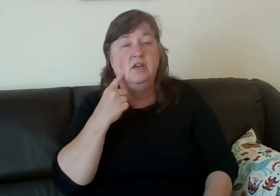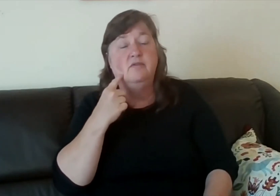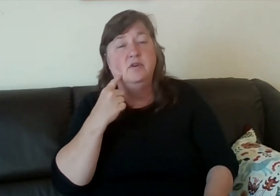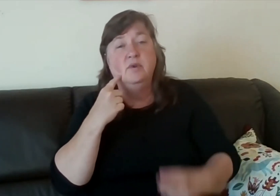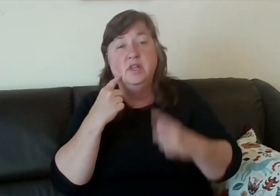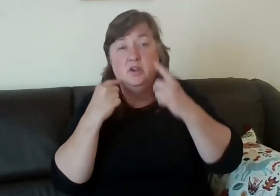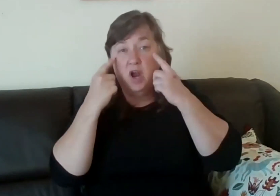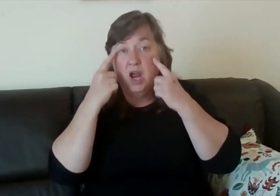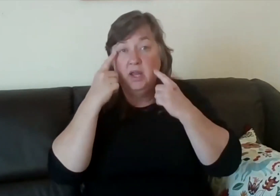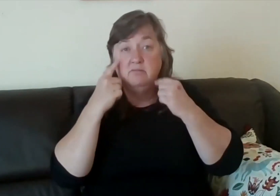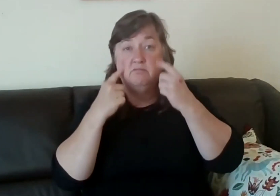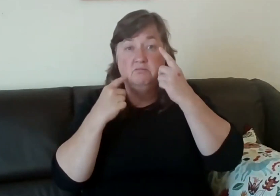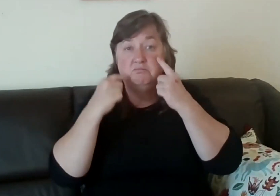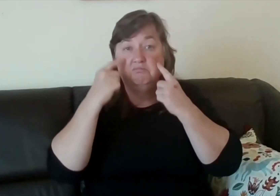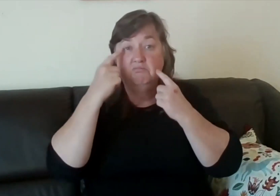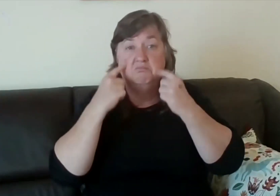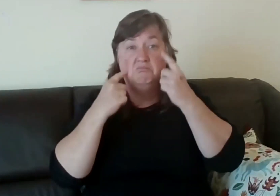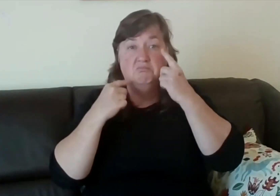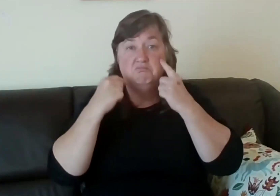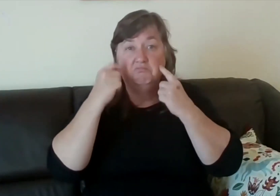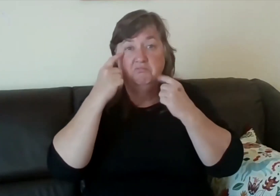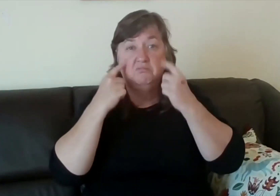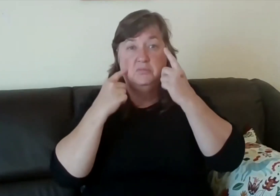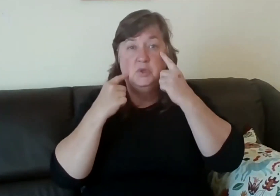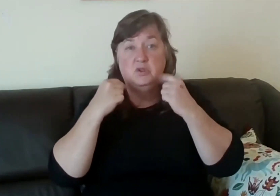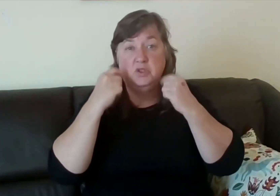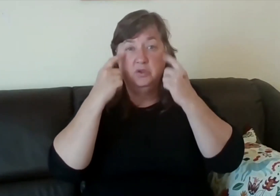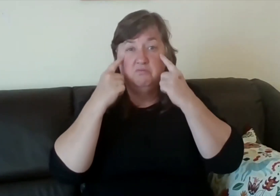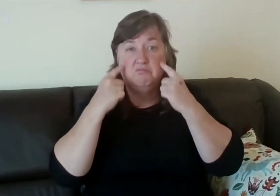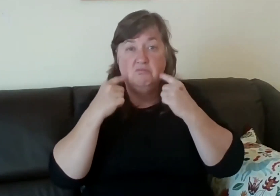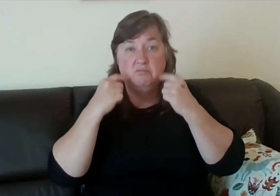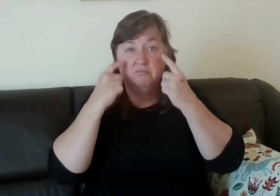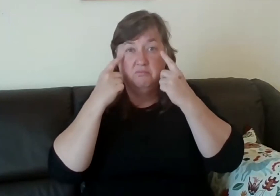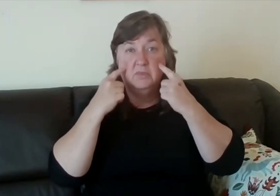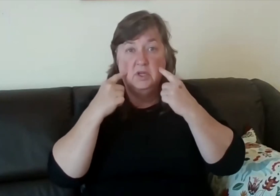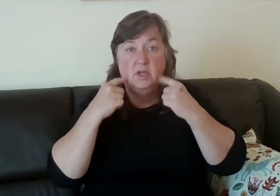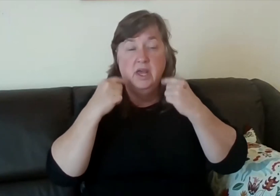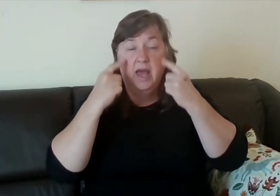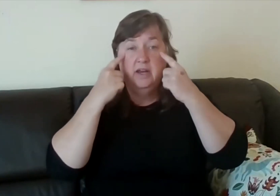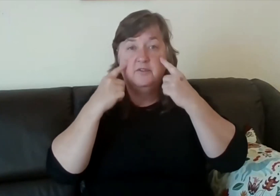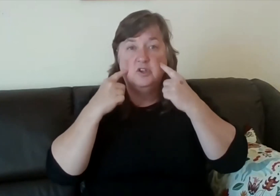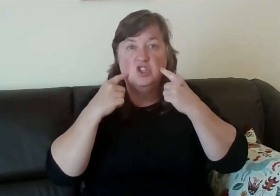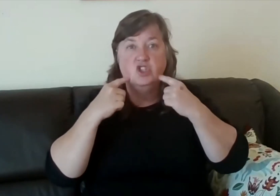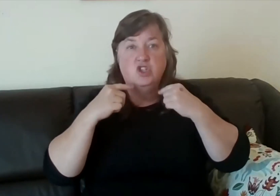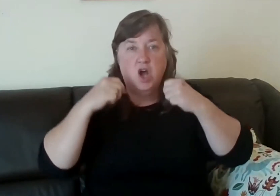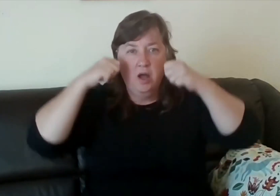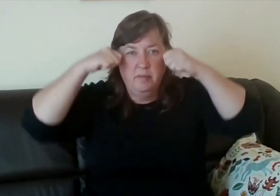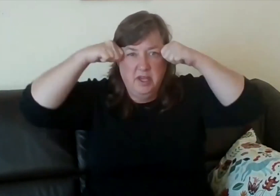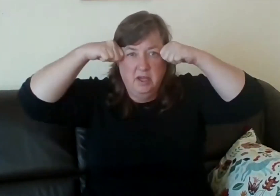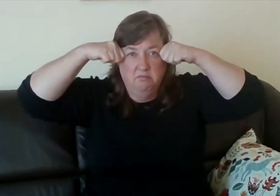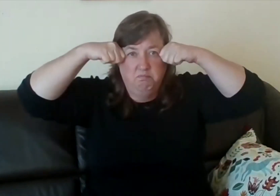they're really crying, use 2. And if they're sobbing,